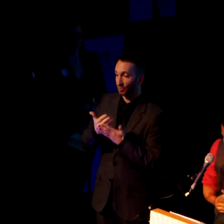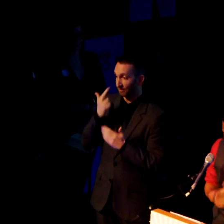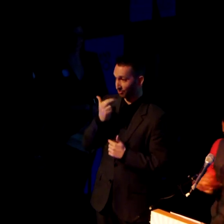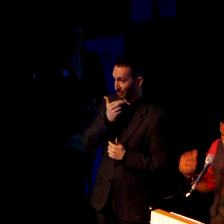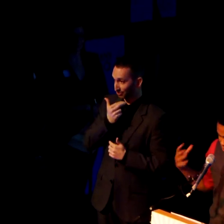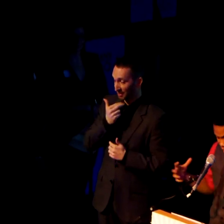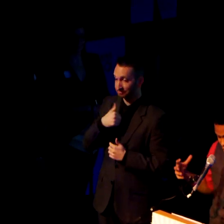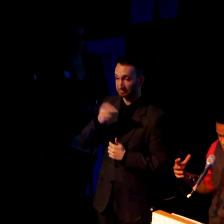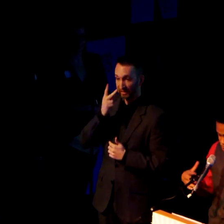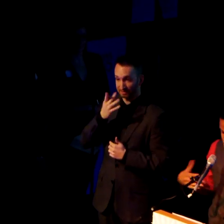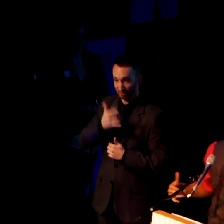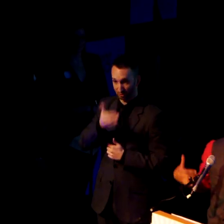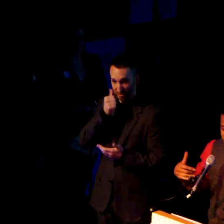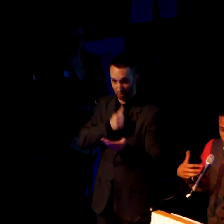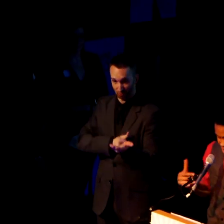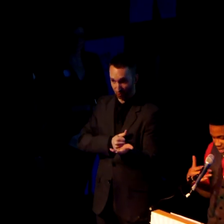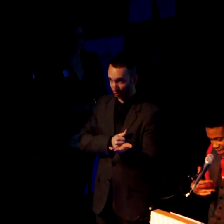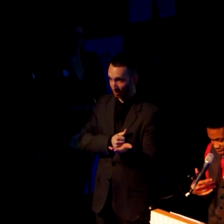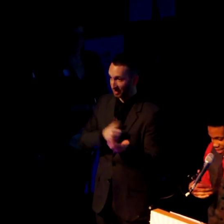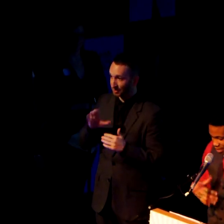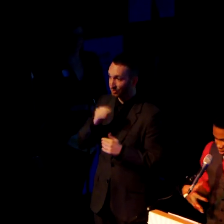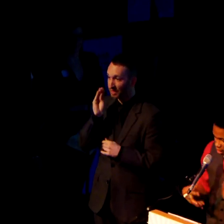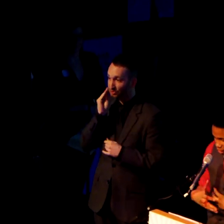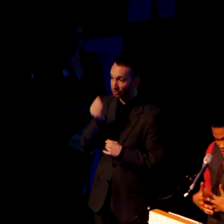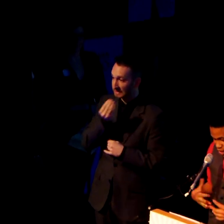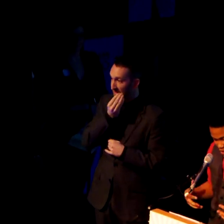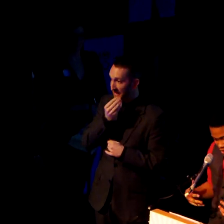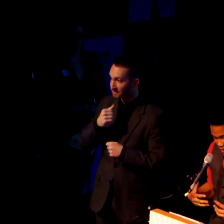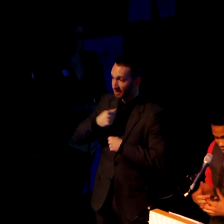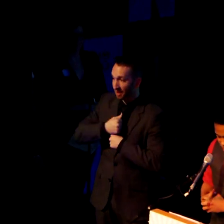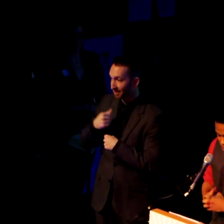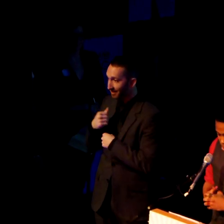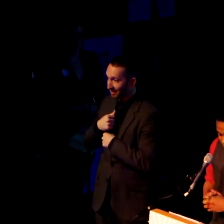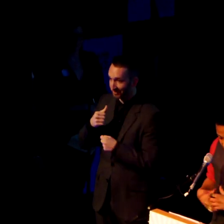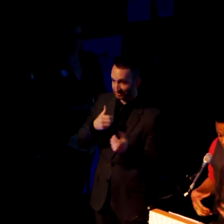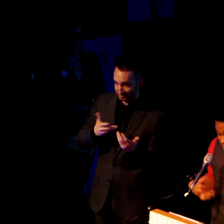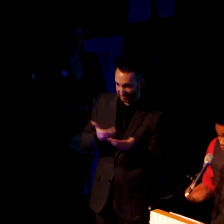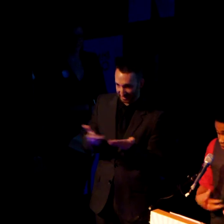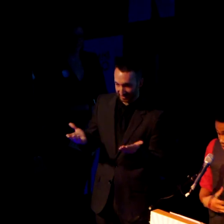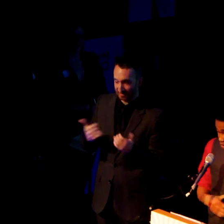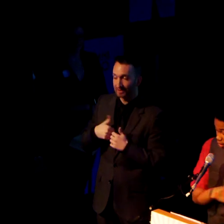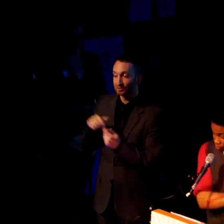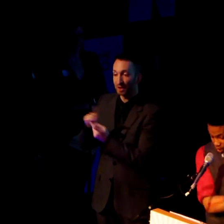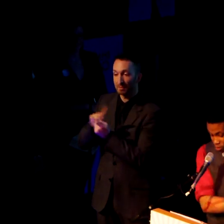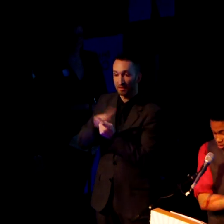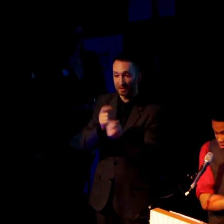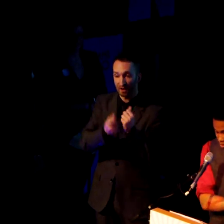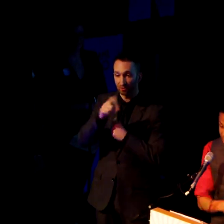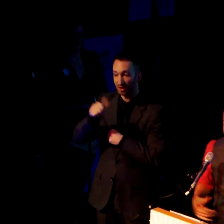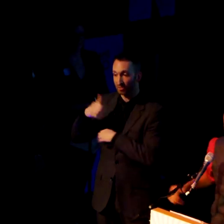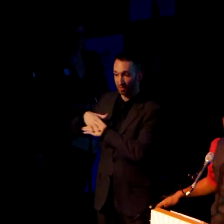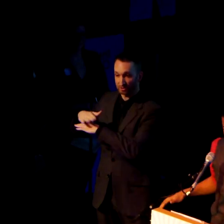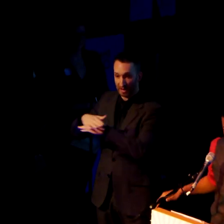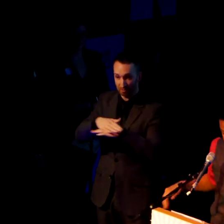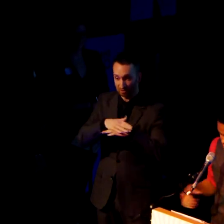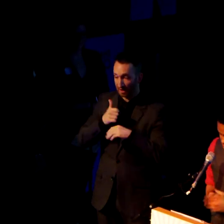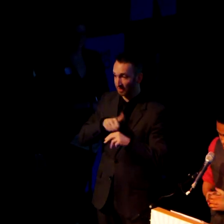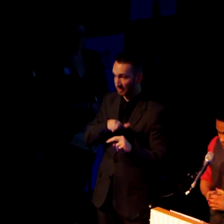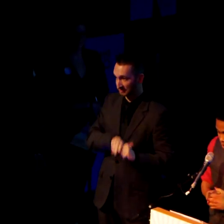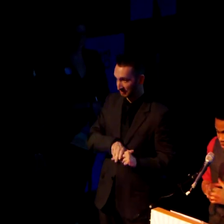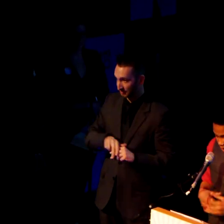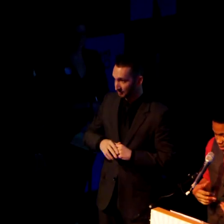restaurant. I see the birthday girl, we do the cheek kiss and hug exchange thing. I meet everyone else at other tables, and then I sit.